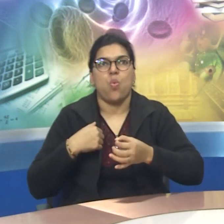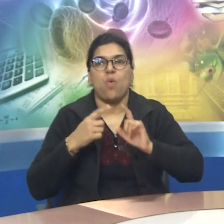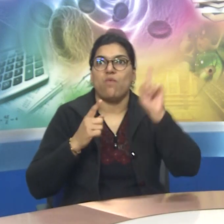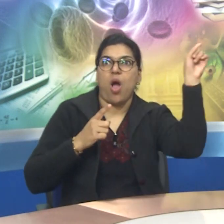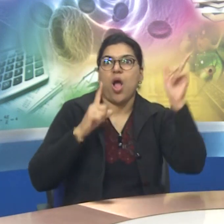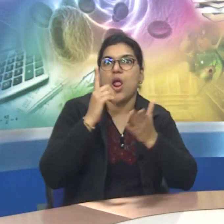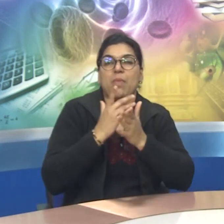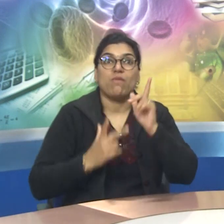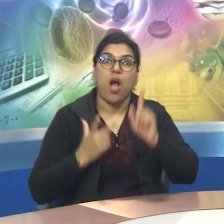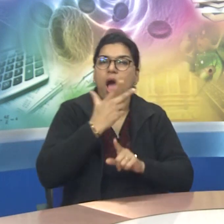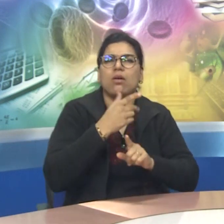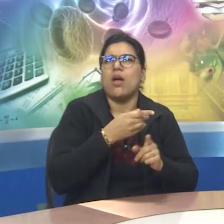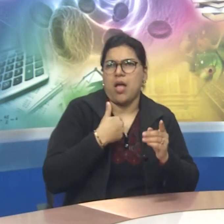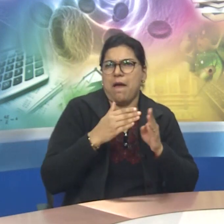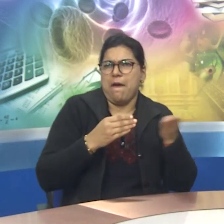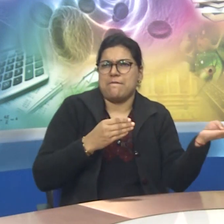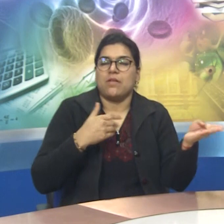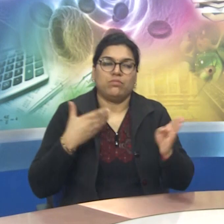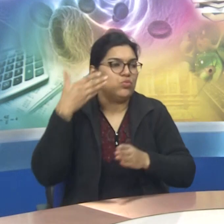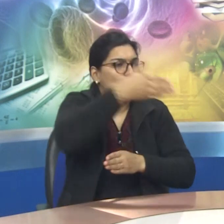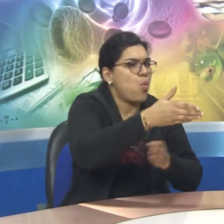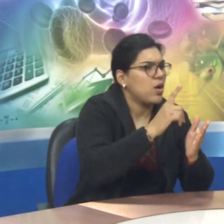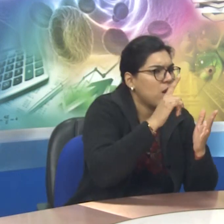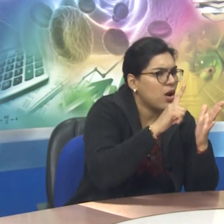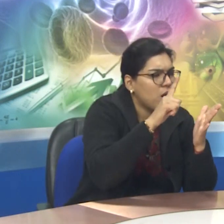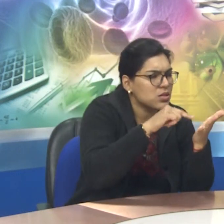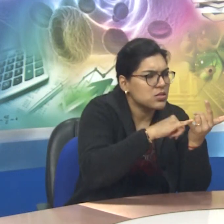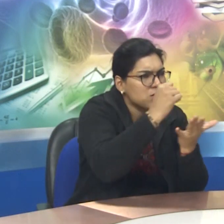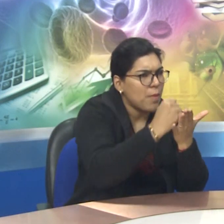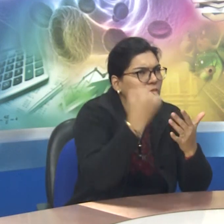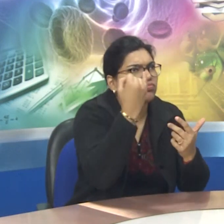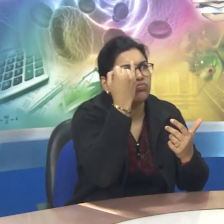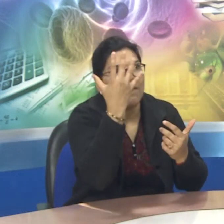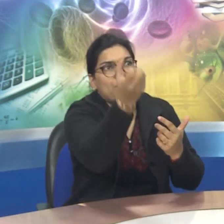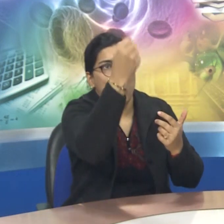All these libraries should be connected and operated with the district central library.